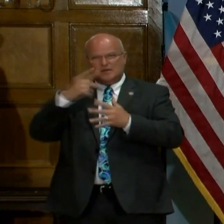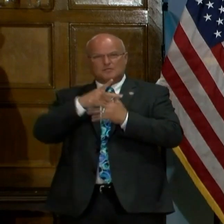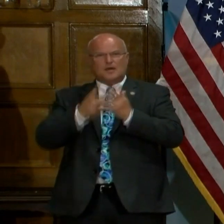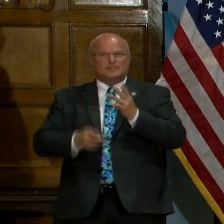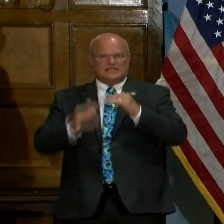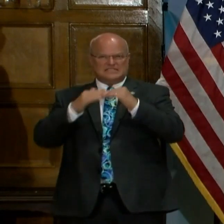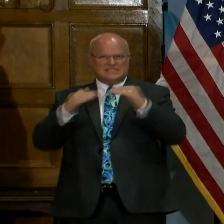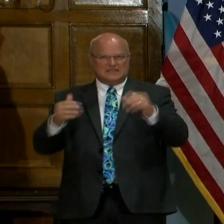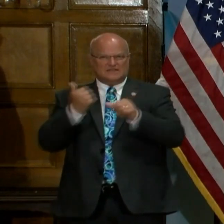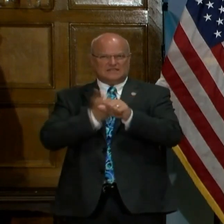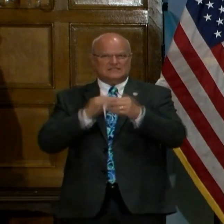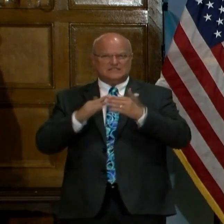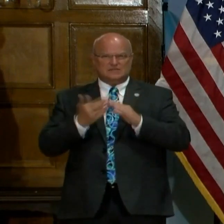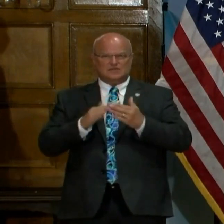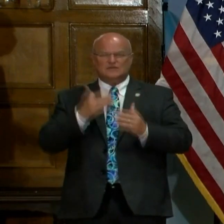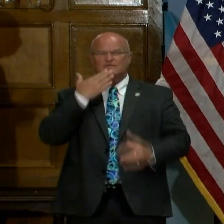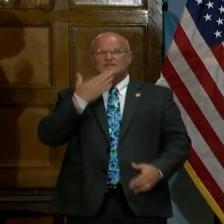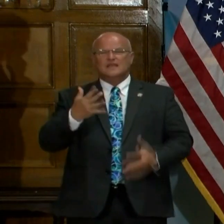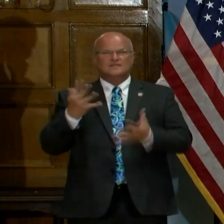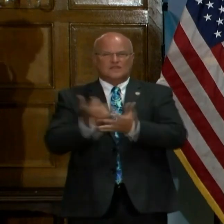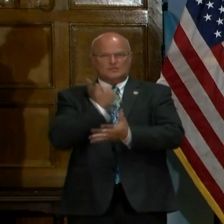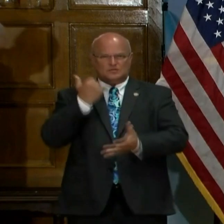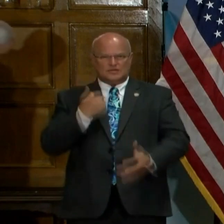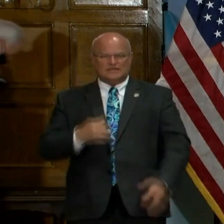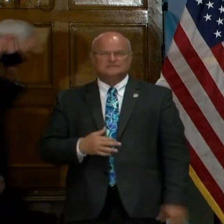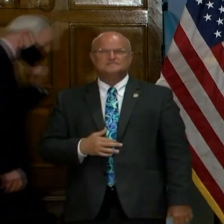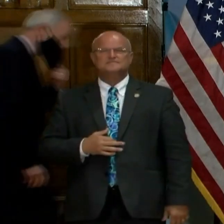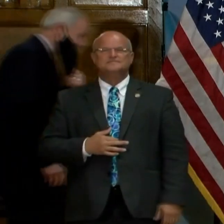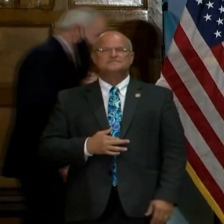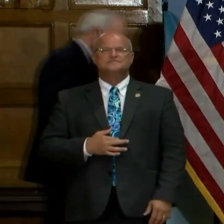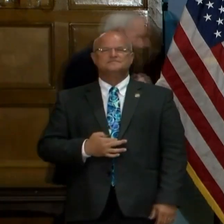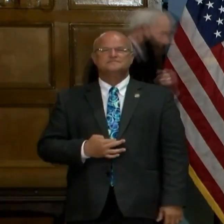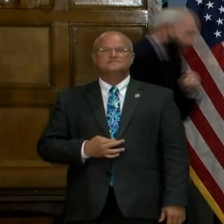population level in each community. Thank you for the opportunity.